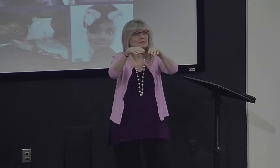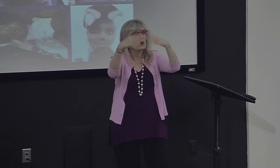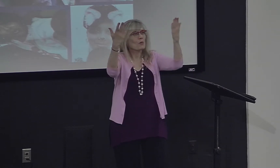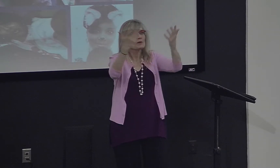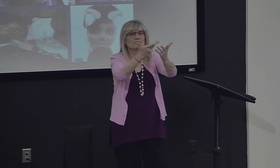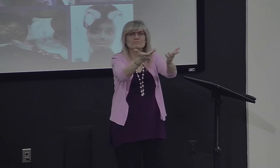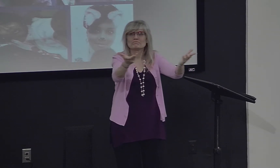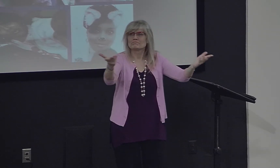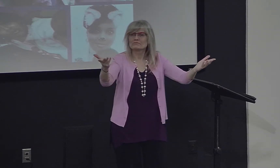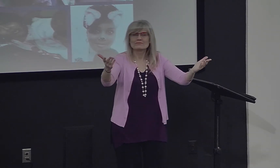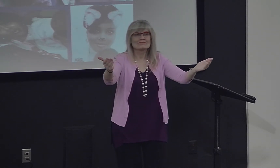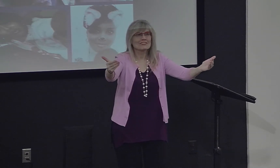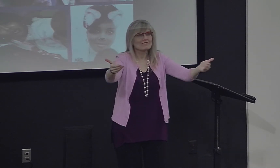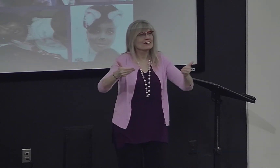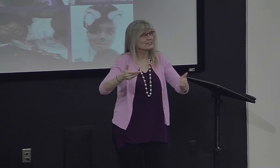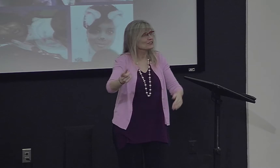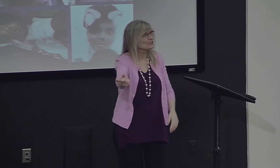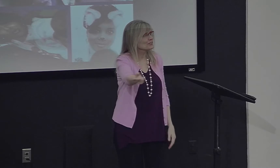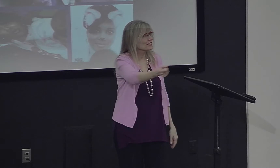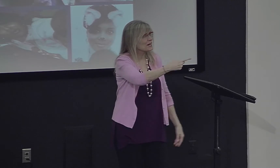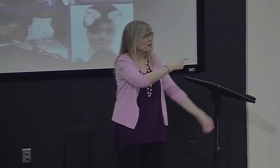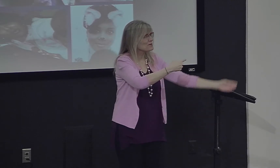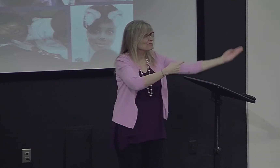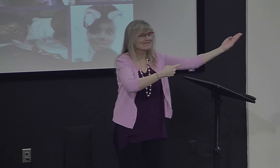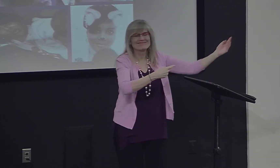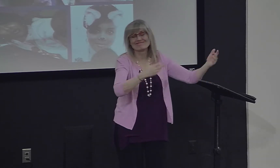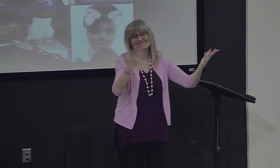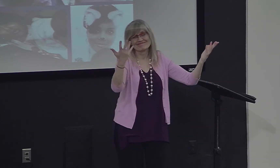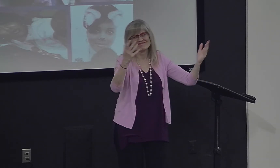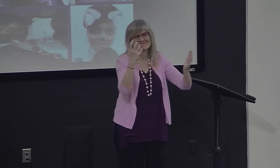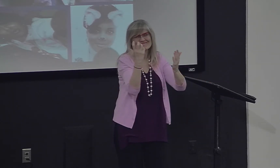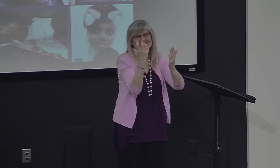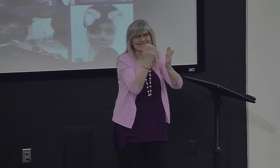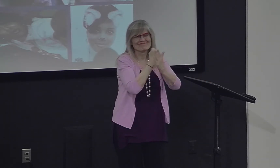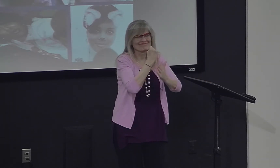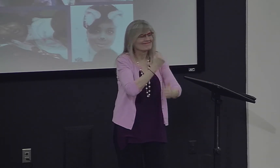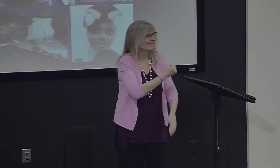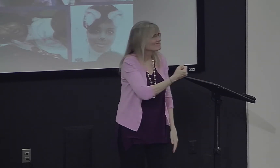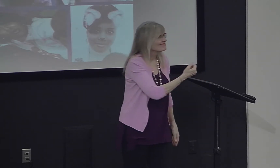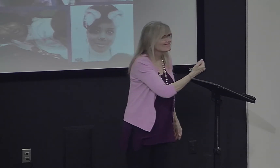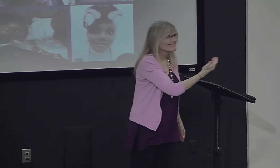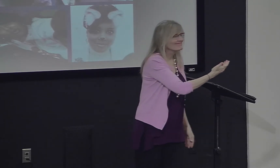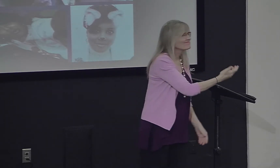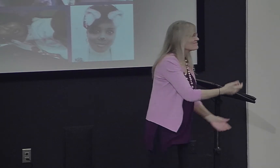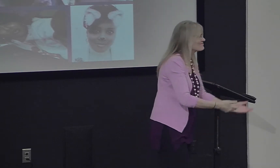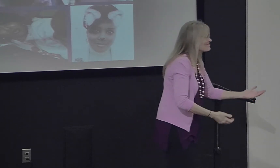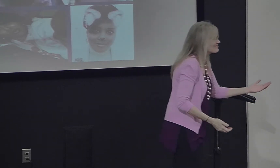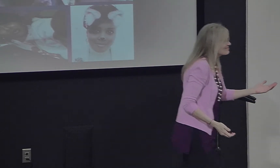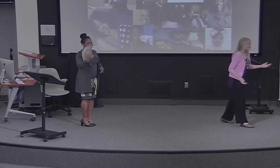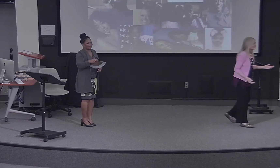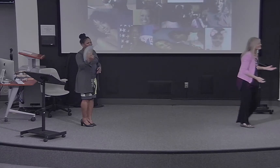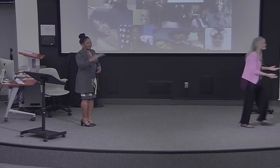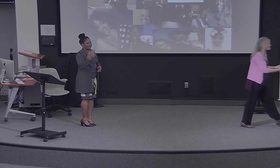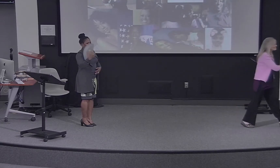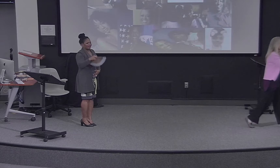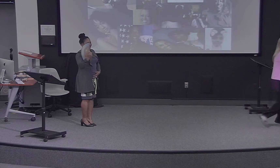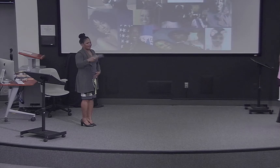We now are going to open it up to the audience for questions and comments to our speaker. If you have a question or comment, please come to the